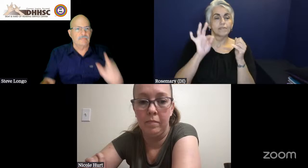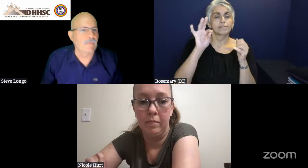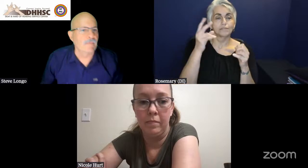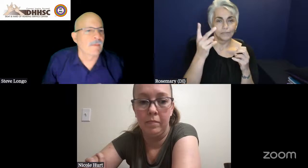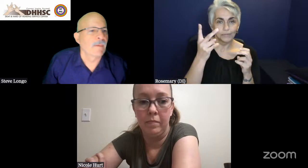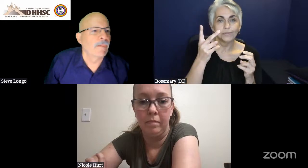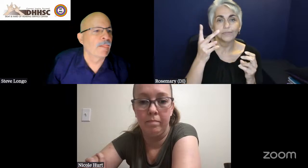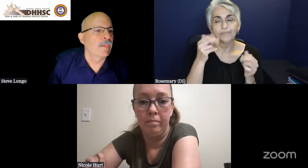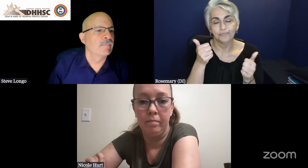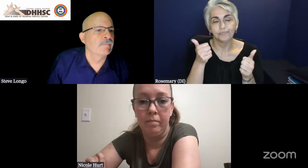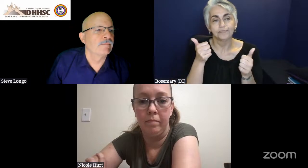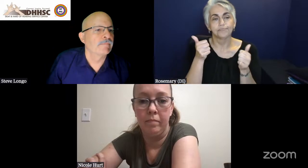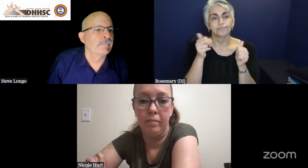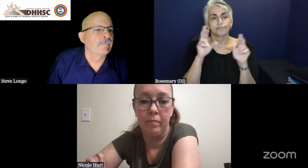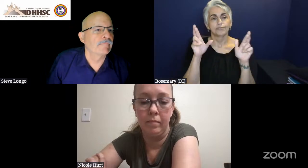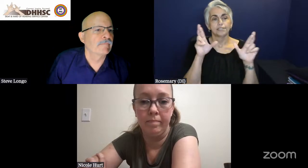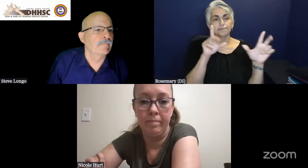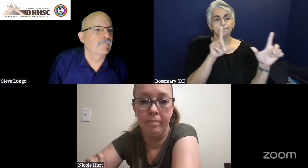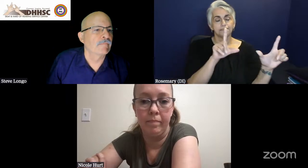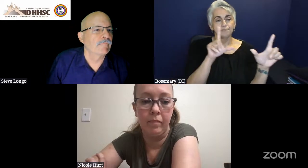Oh, I found both of them. Okay.